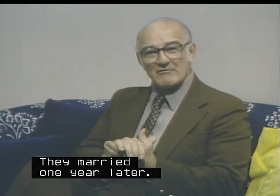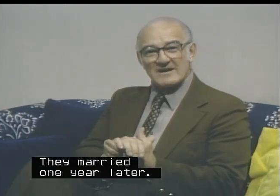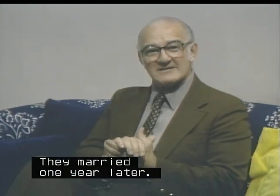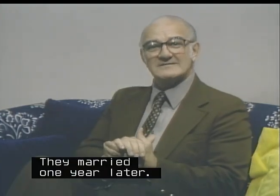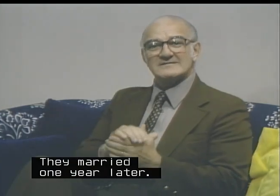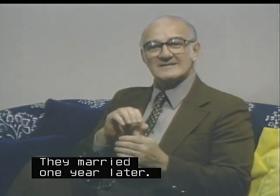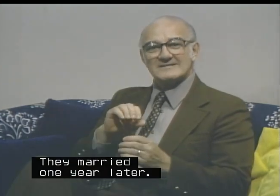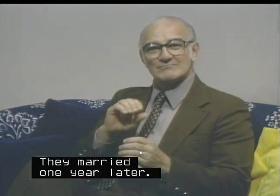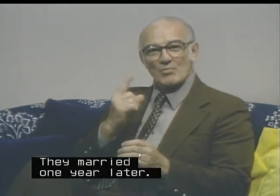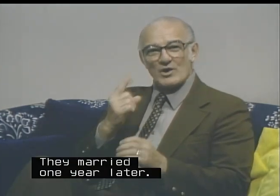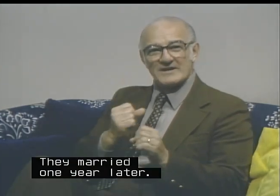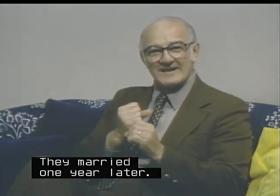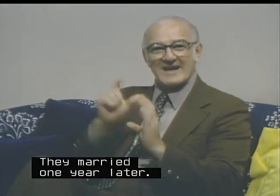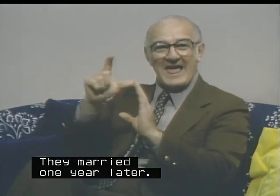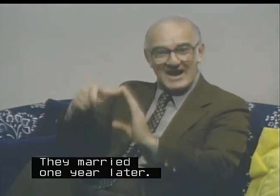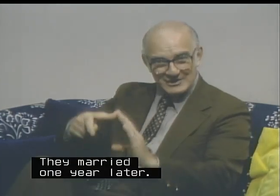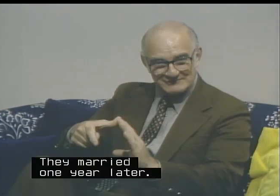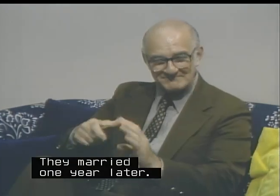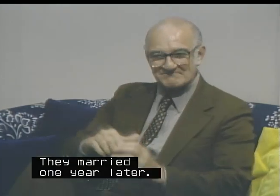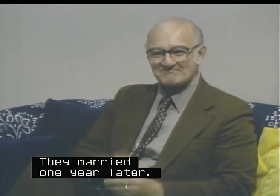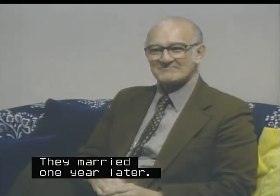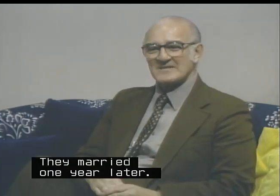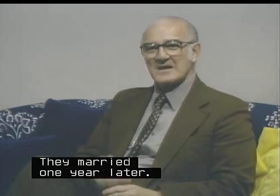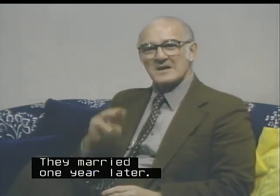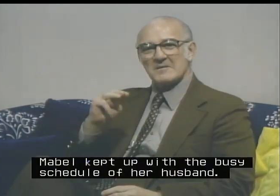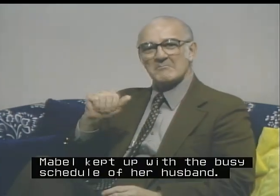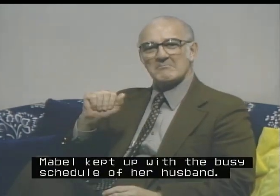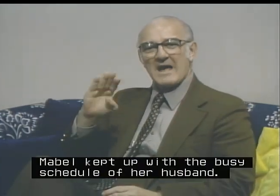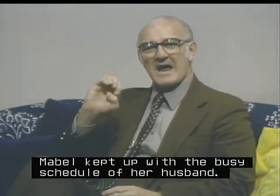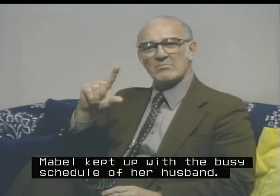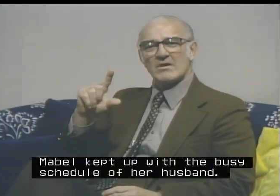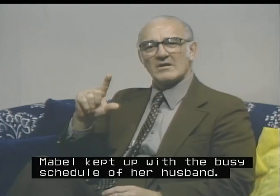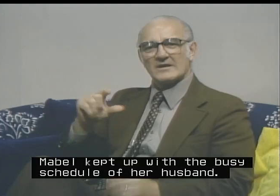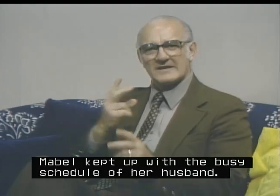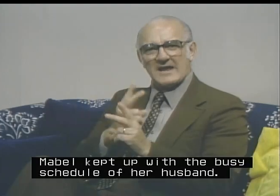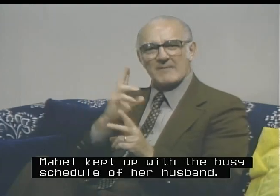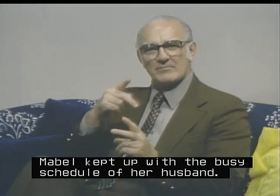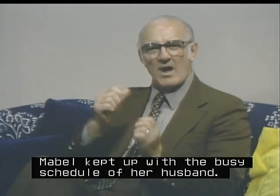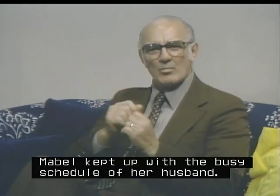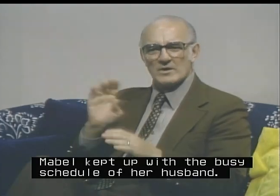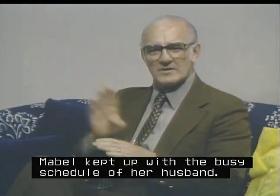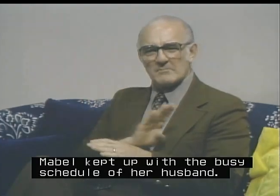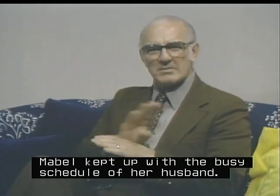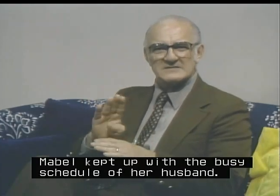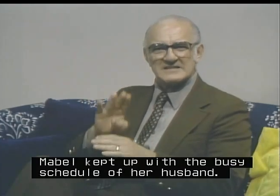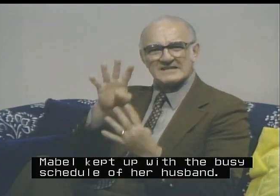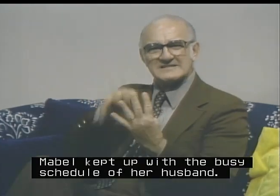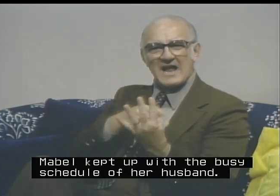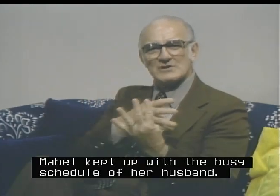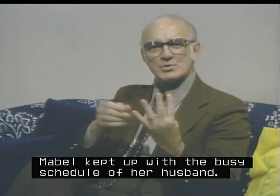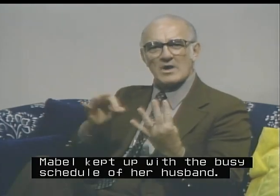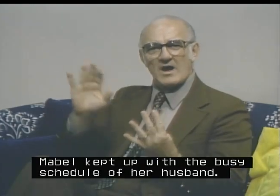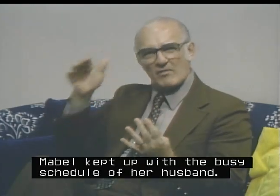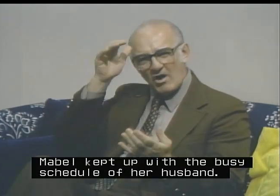married 1 year later. Mabel kept up with the busy schedule of her